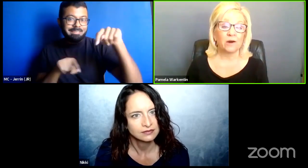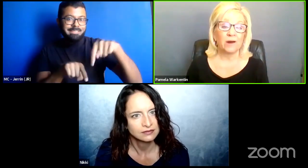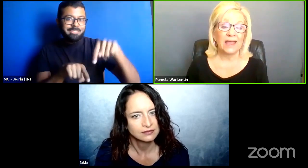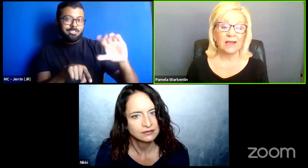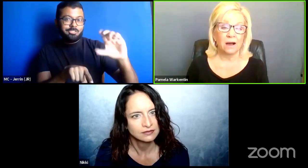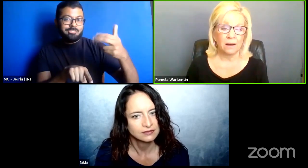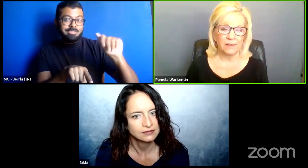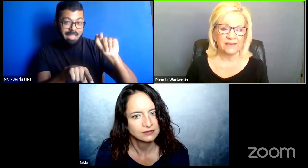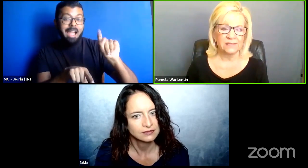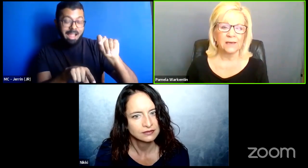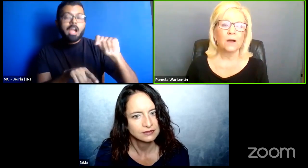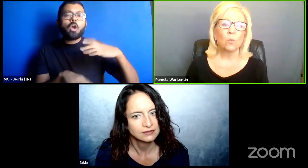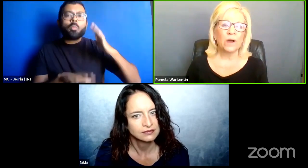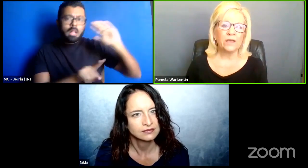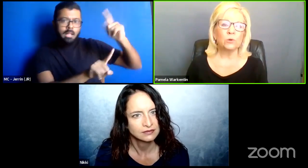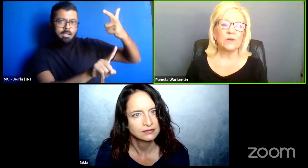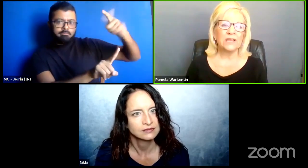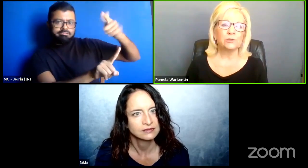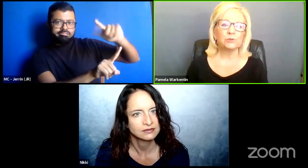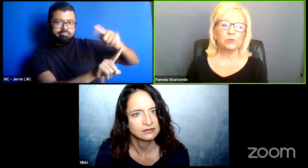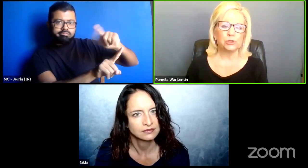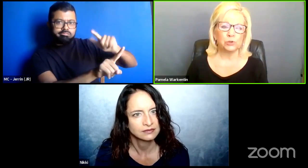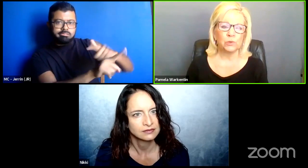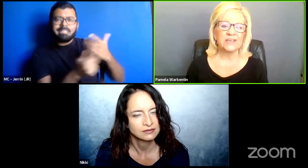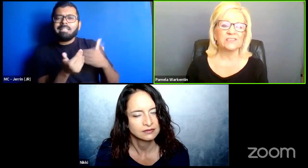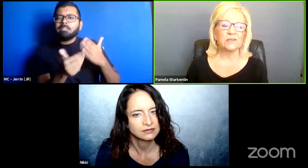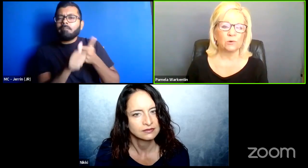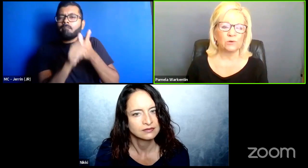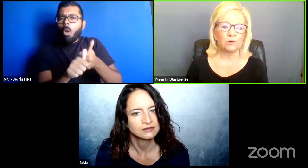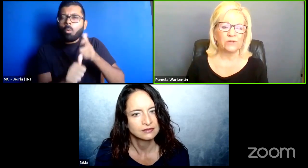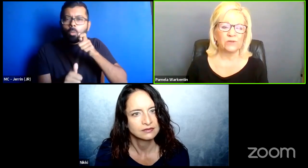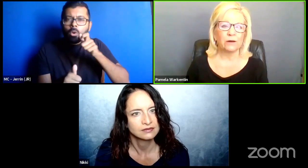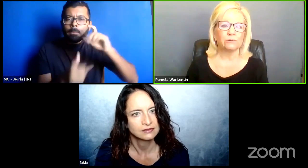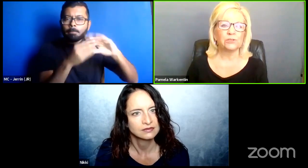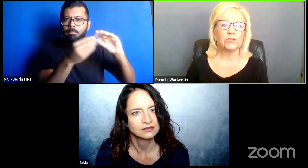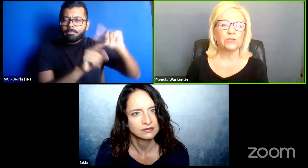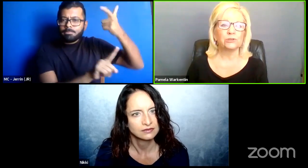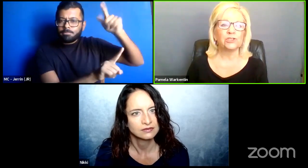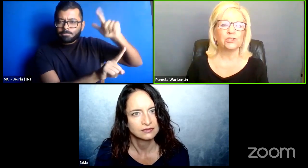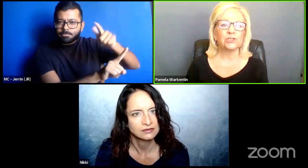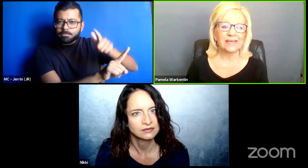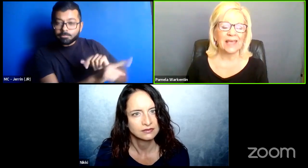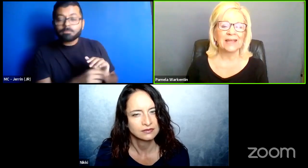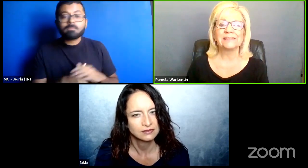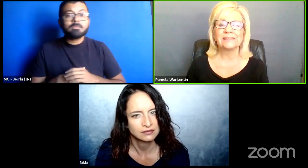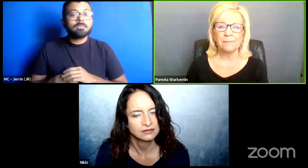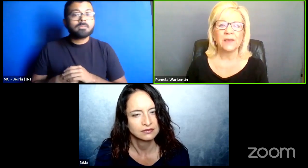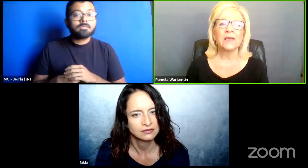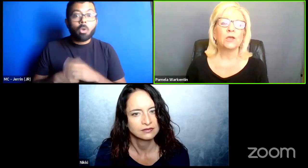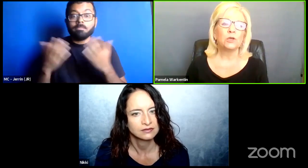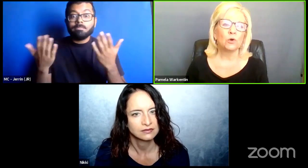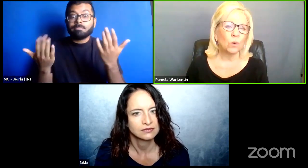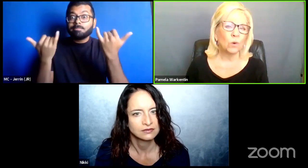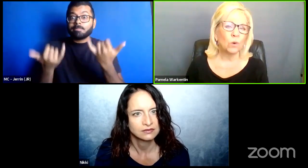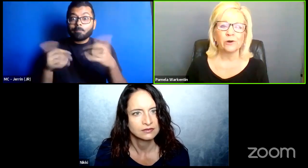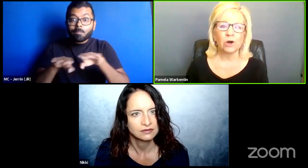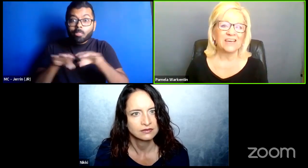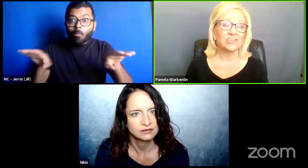share a comment, what you need to do is go down to your chat and type your question or comment in that